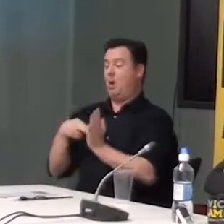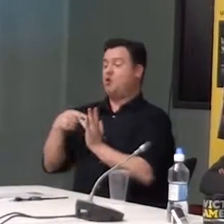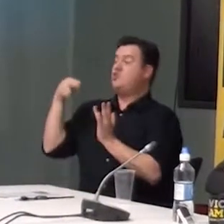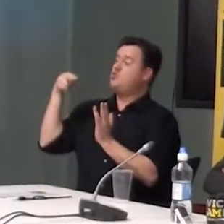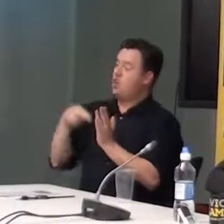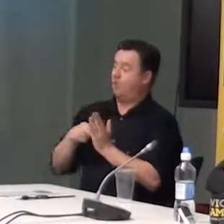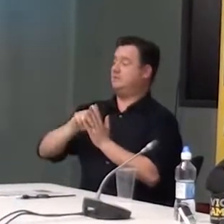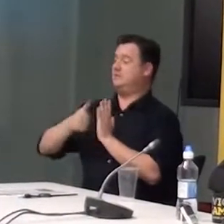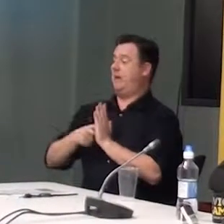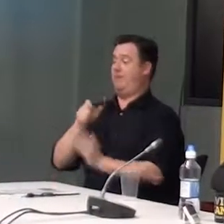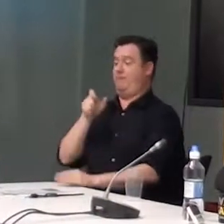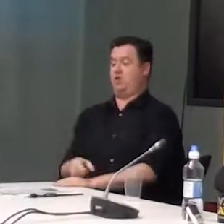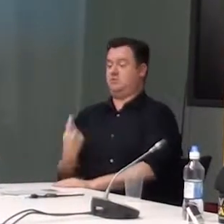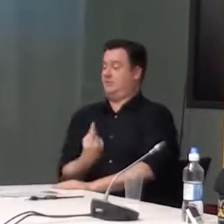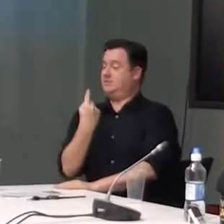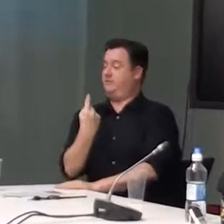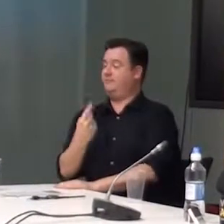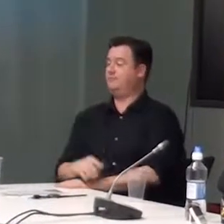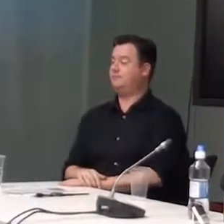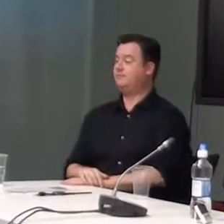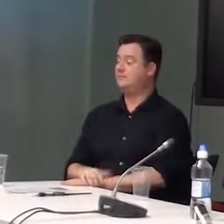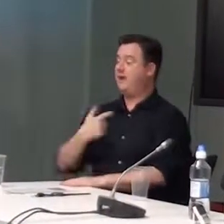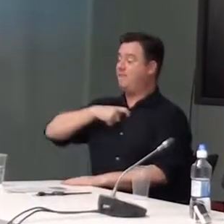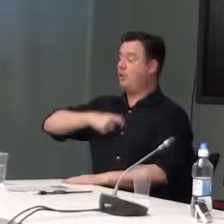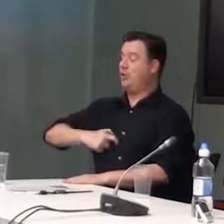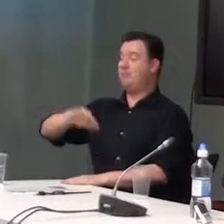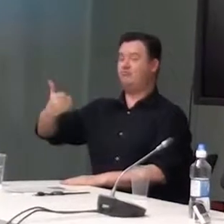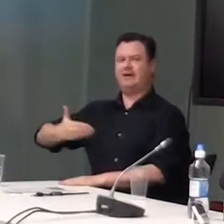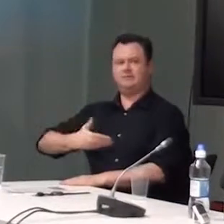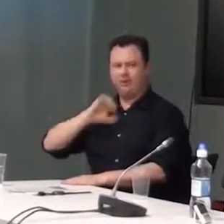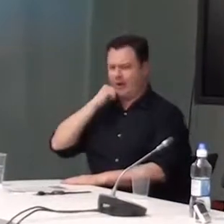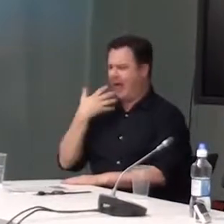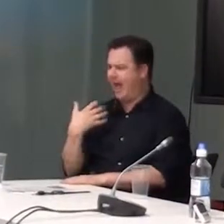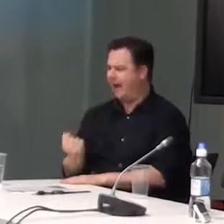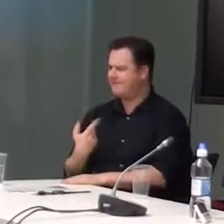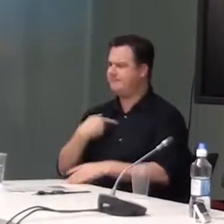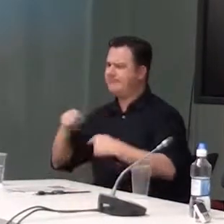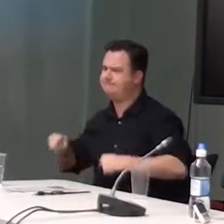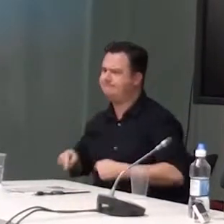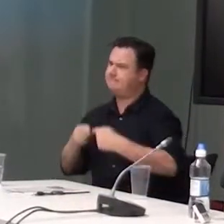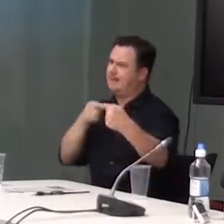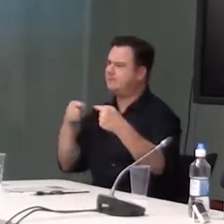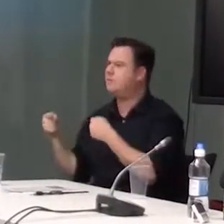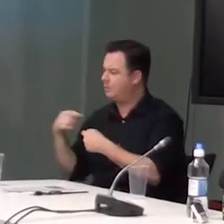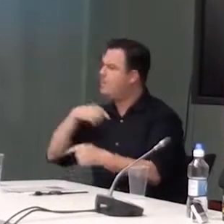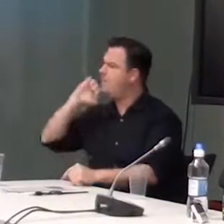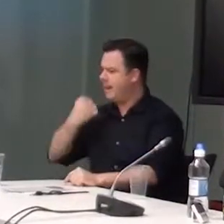We secondly have to say that as human rights, and we're going to have a battle on our hands,